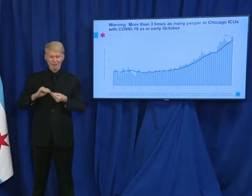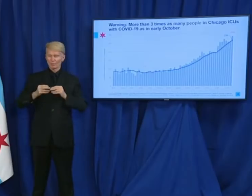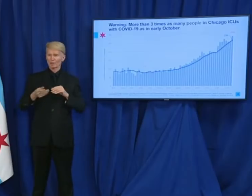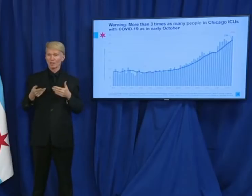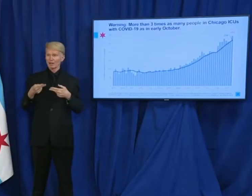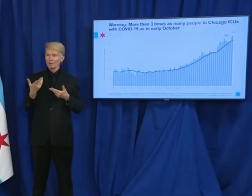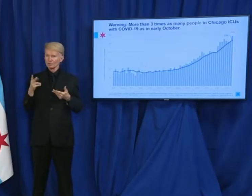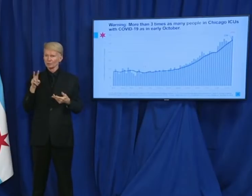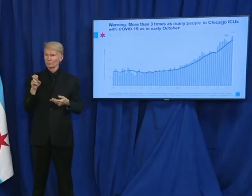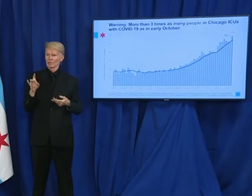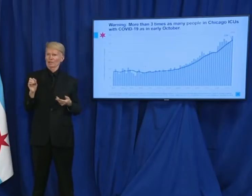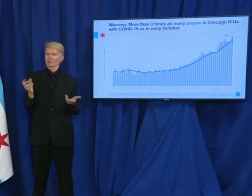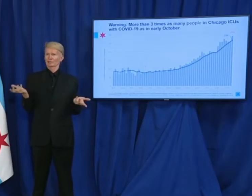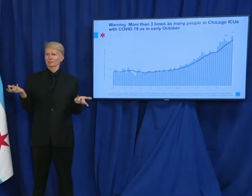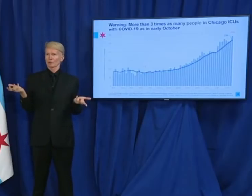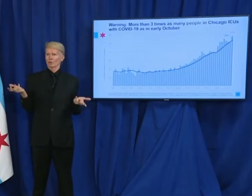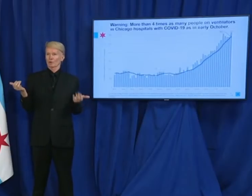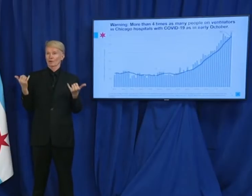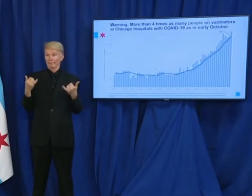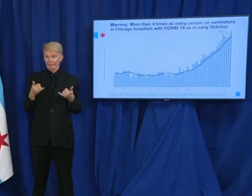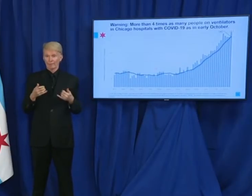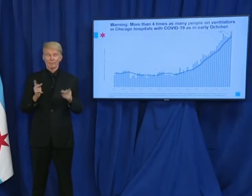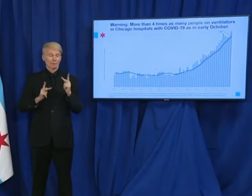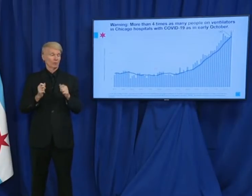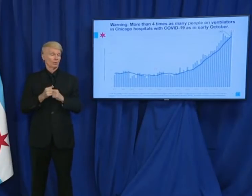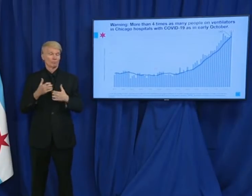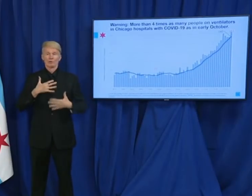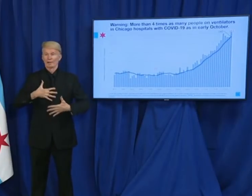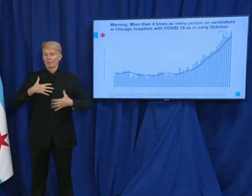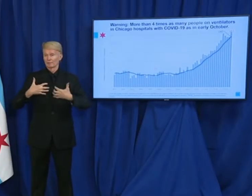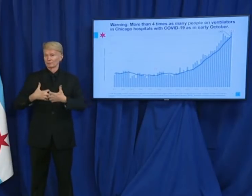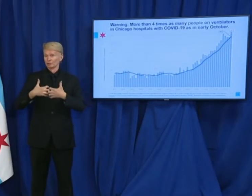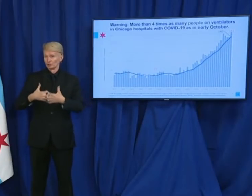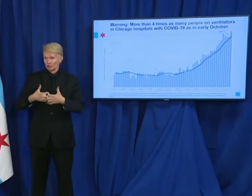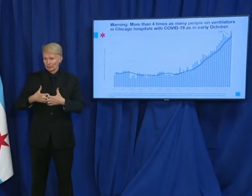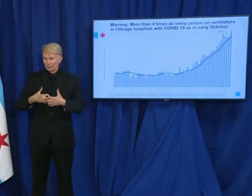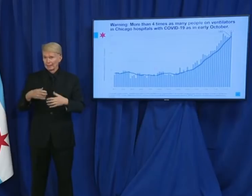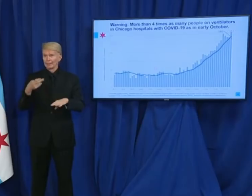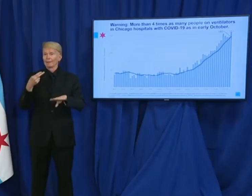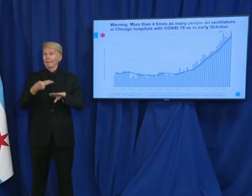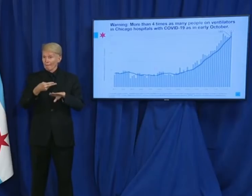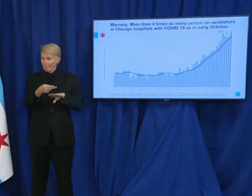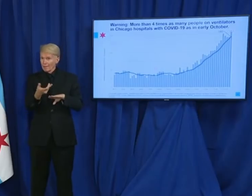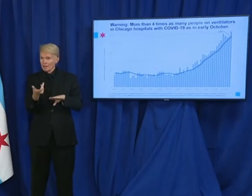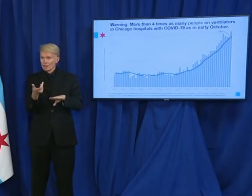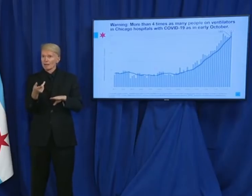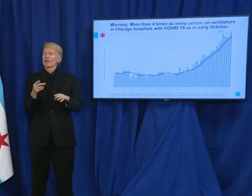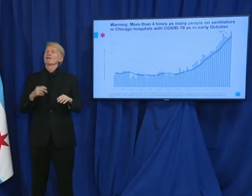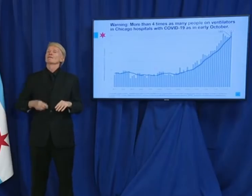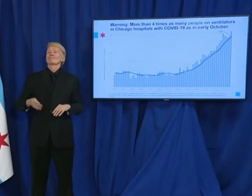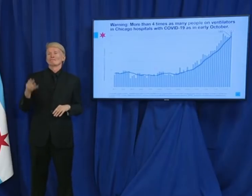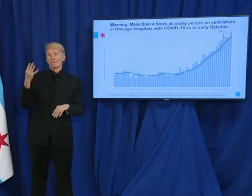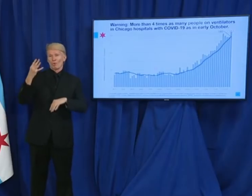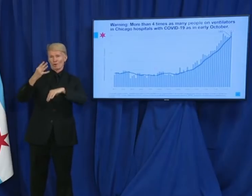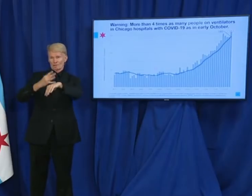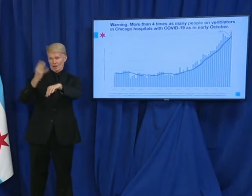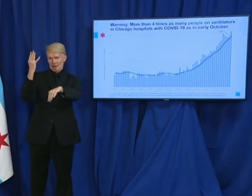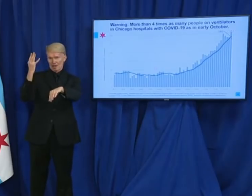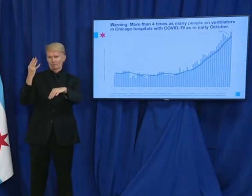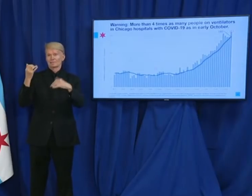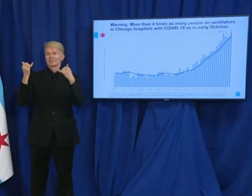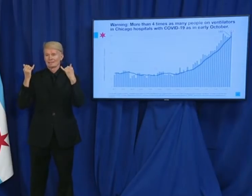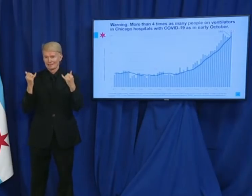280. And then finally, people on ventilators. We have more than 4 times as many people with COVID-19